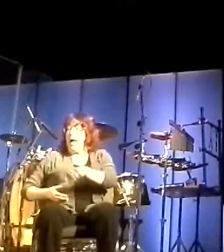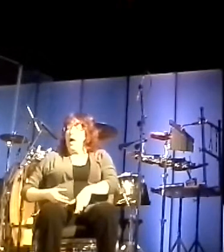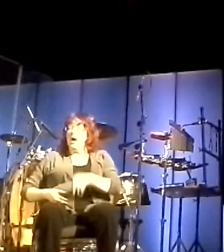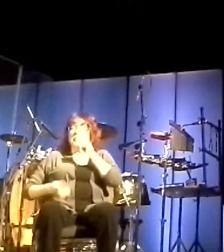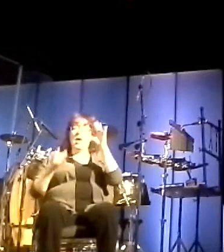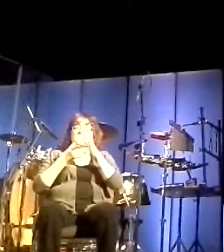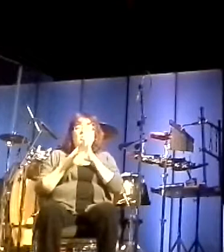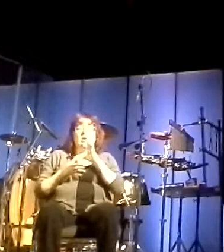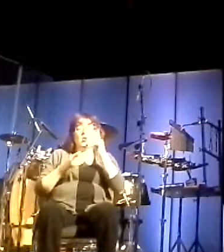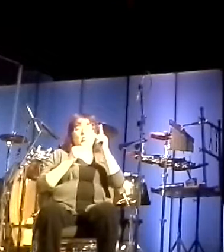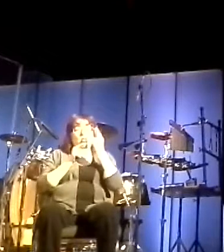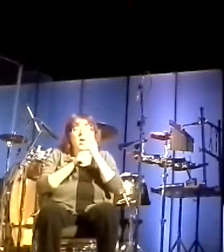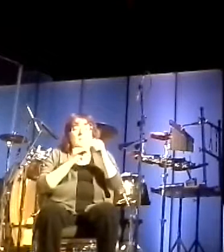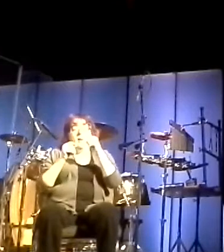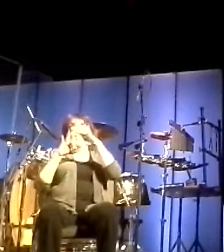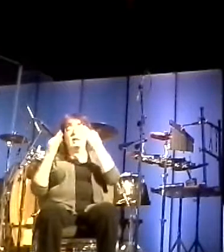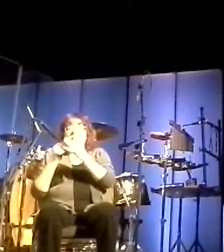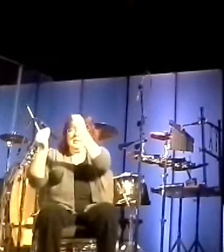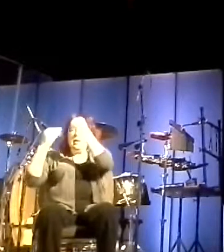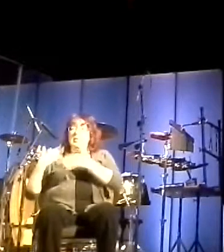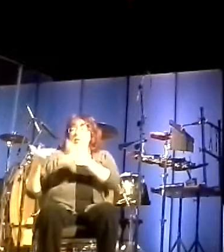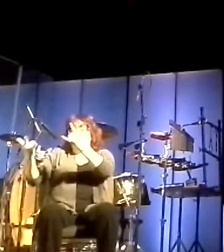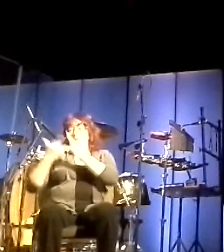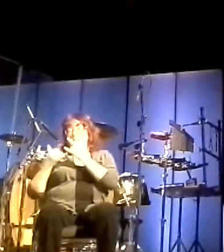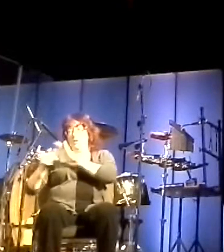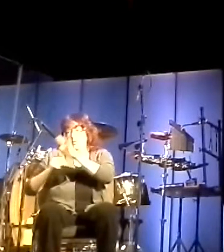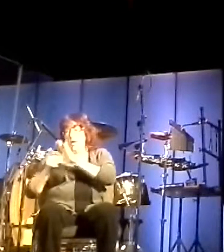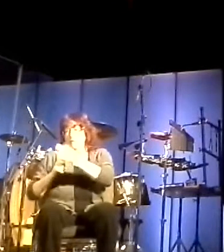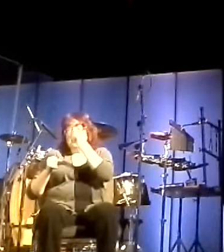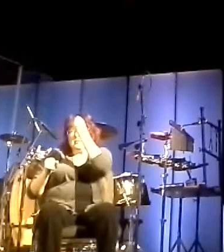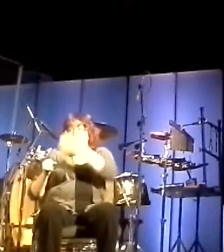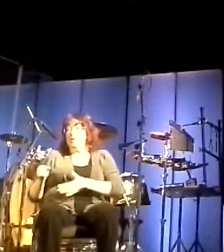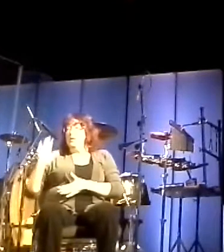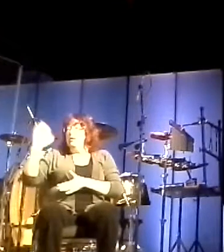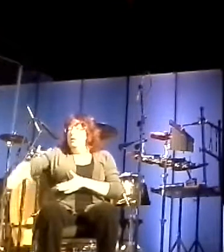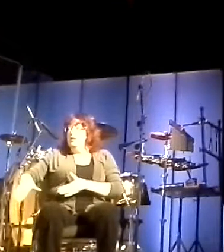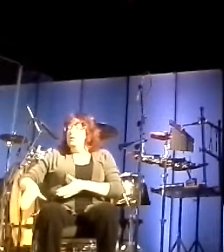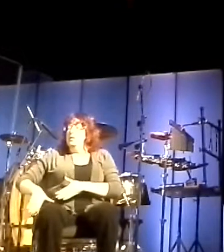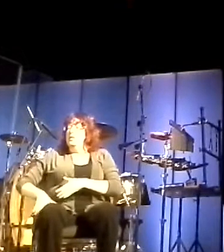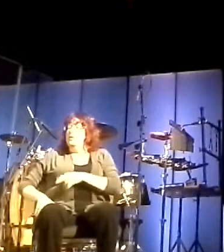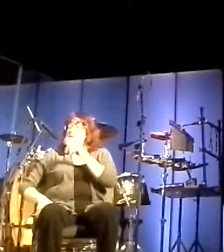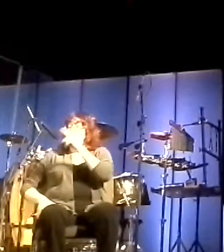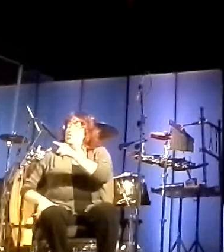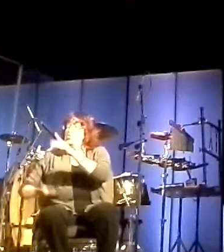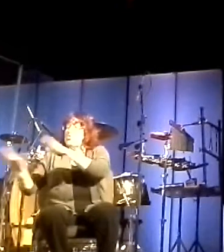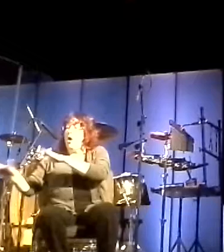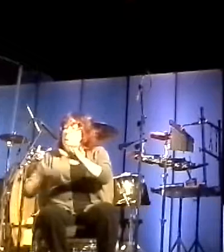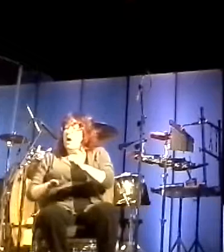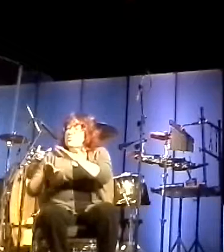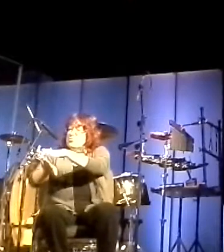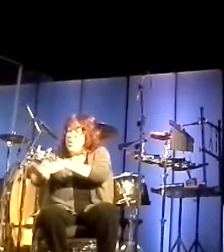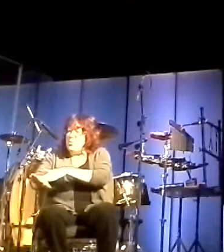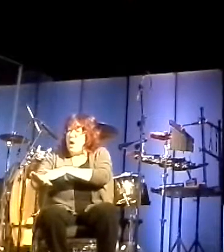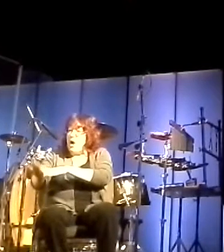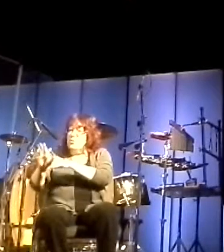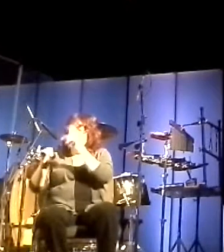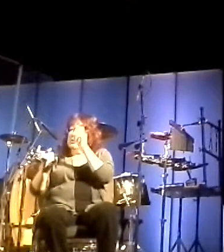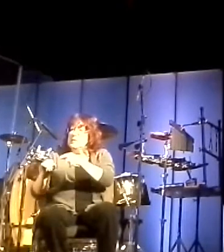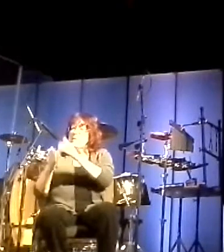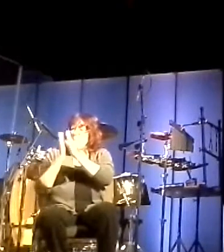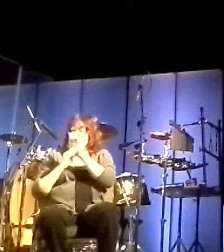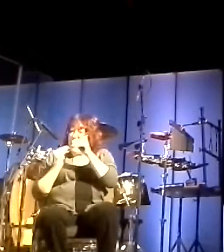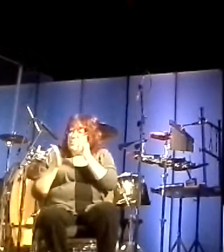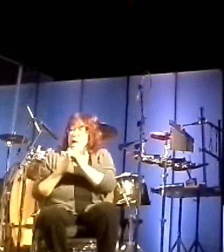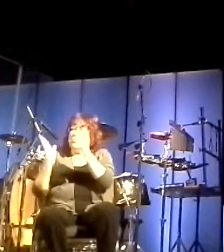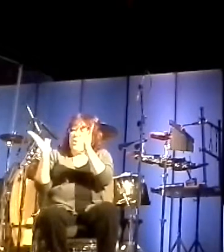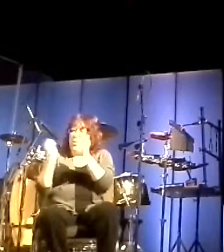I'm not talking right about my family, I need you to love me enough to say, listen, bro, you got to calm down, slow your ride. You need to pray about